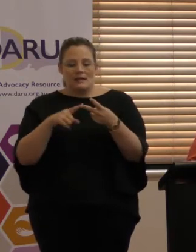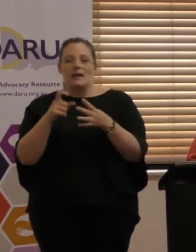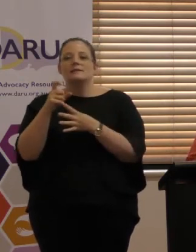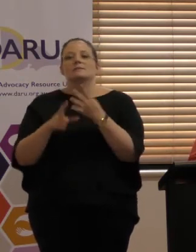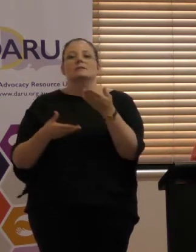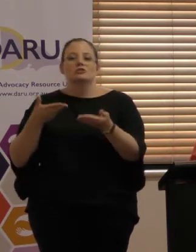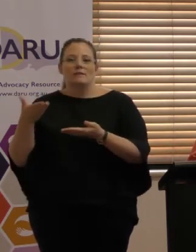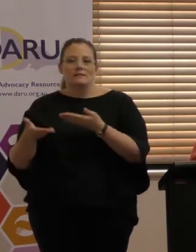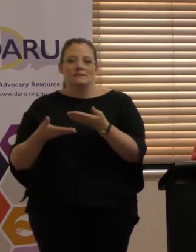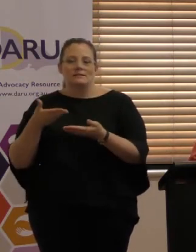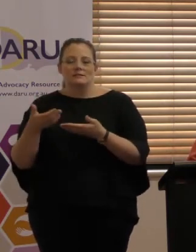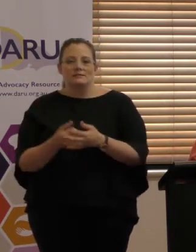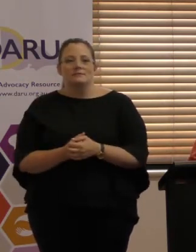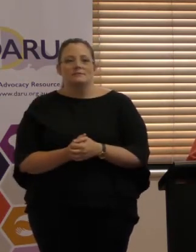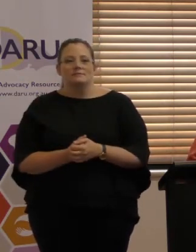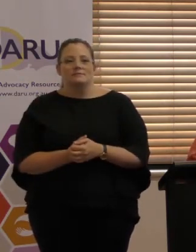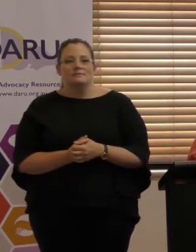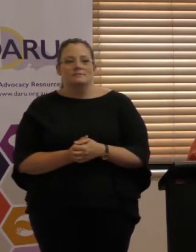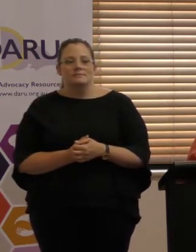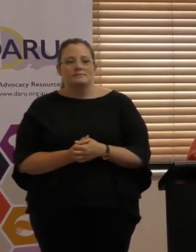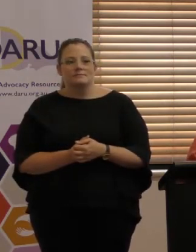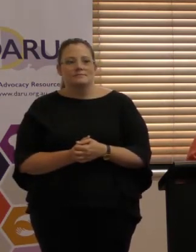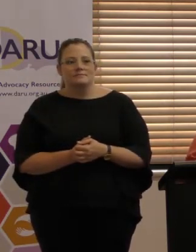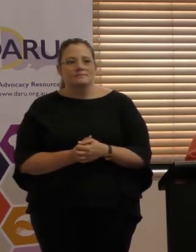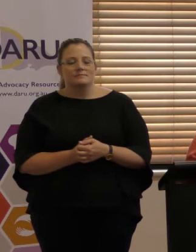So I kind of bundled together two categories there